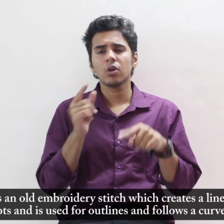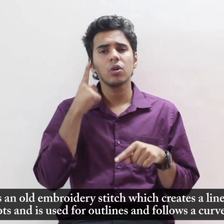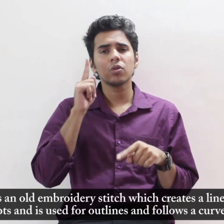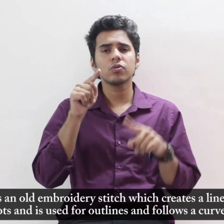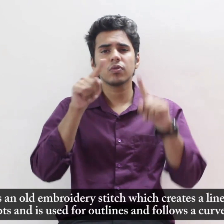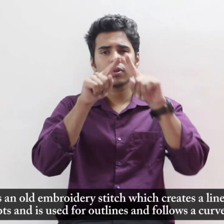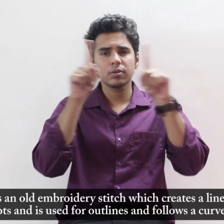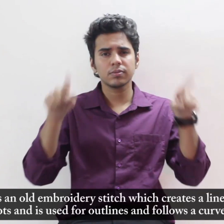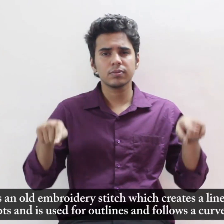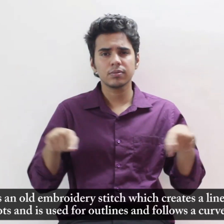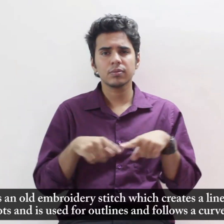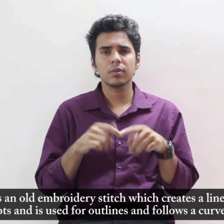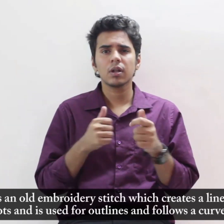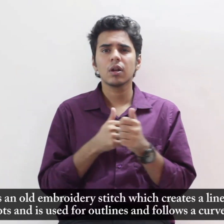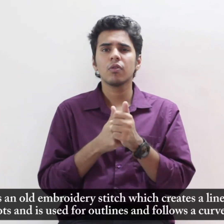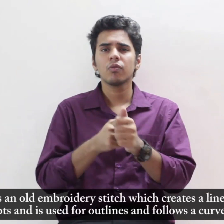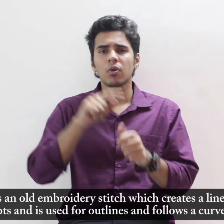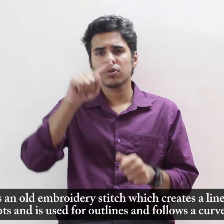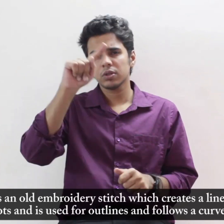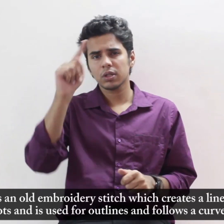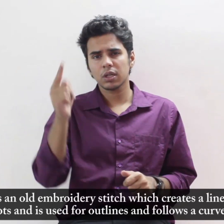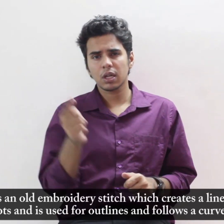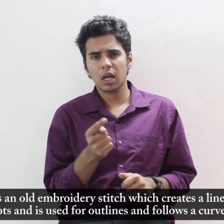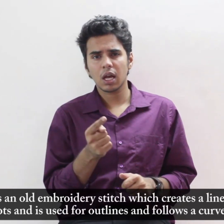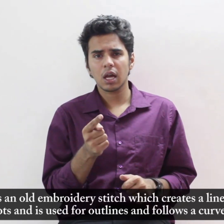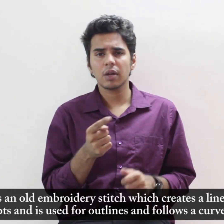for outlines and follows a curved detail well.